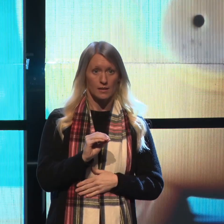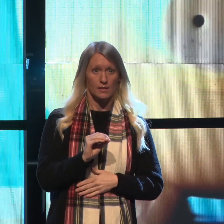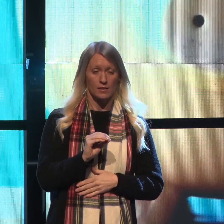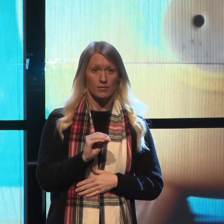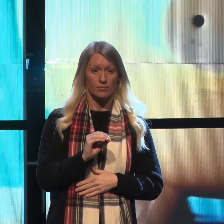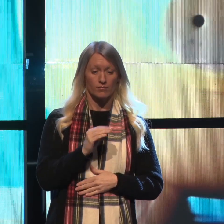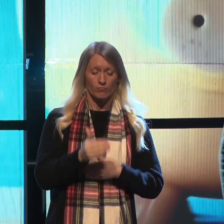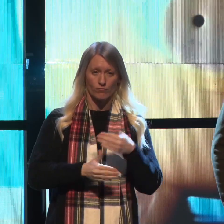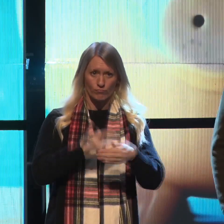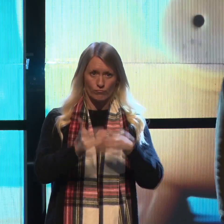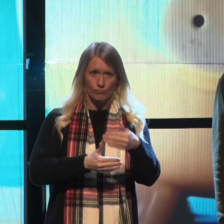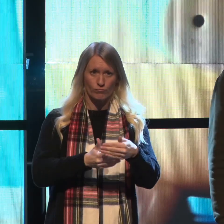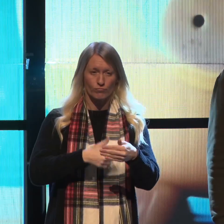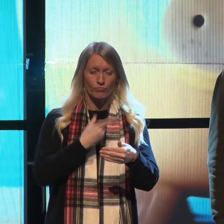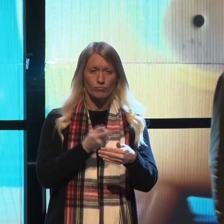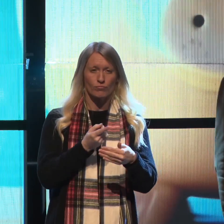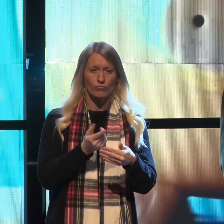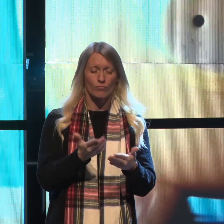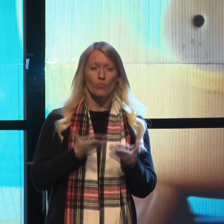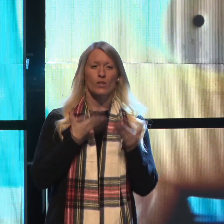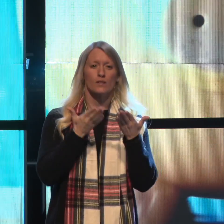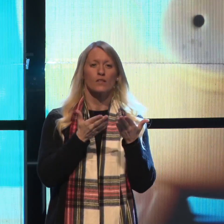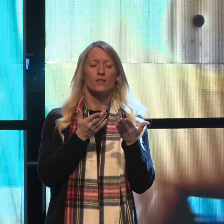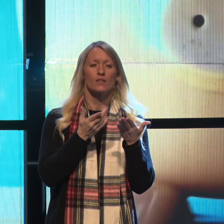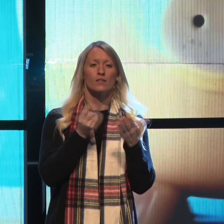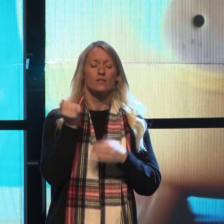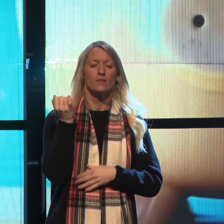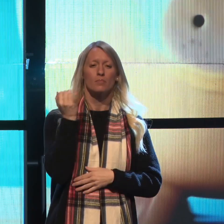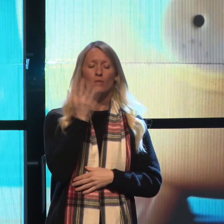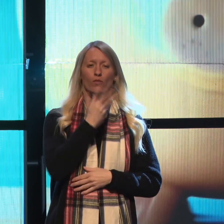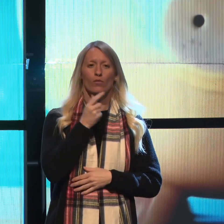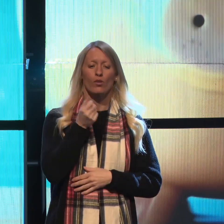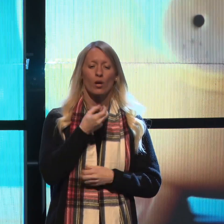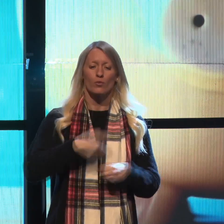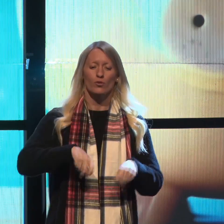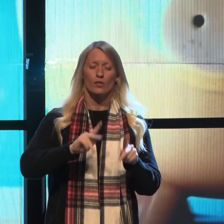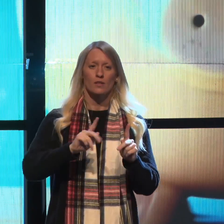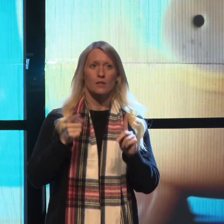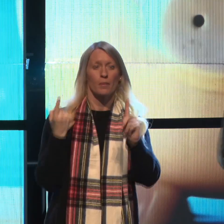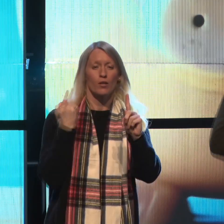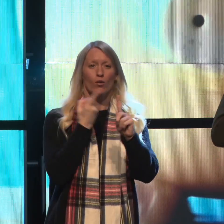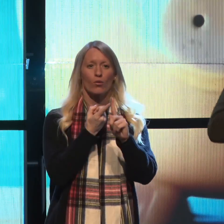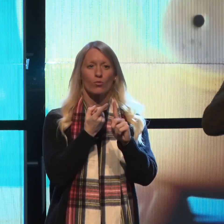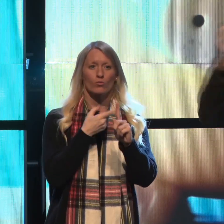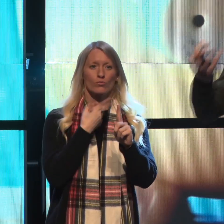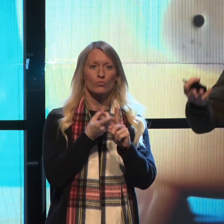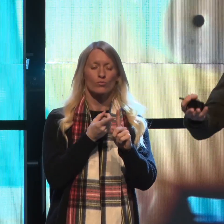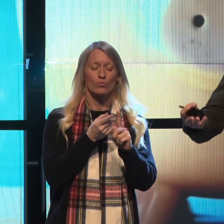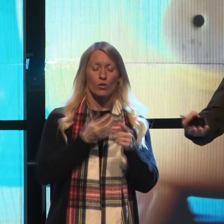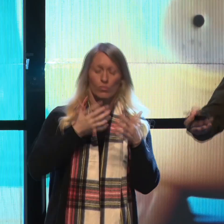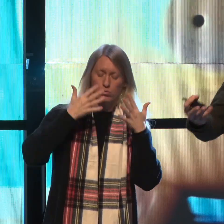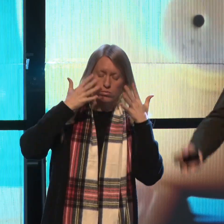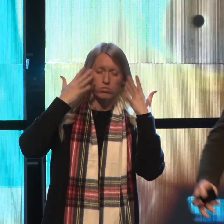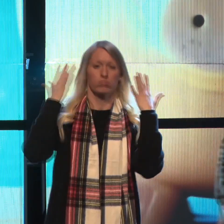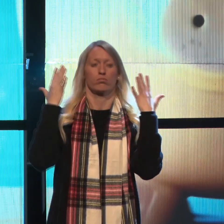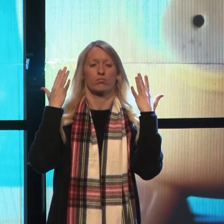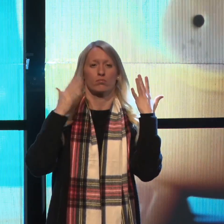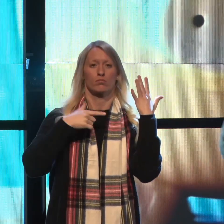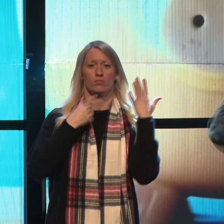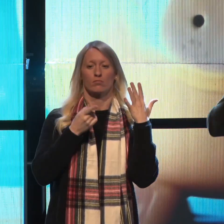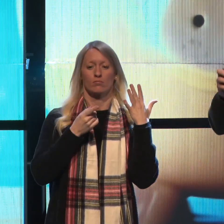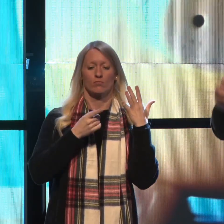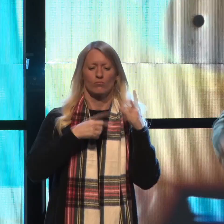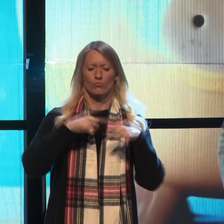You see, so it presents this beautiful opportunity to just make some goals, right? And so don't get overwhelmed by starting at some random percentage that I give